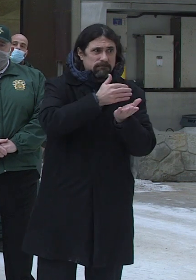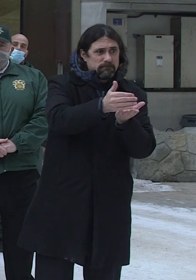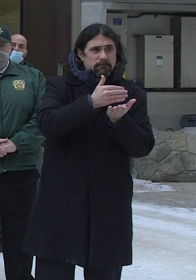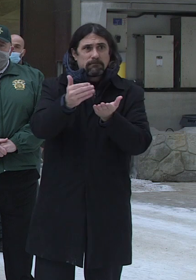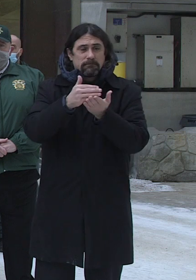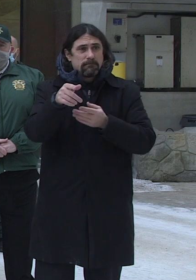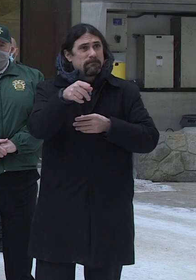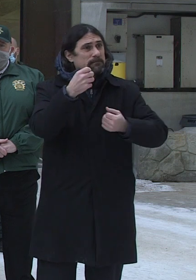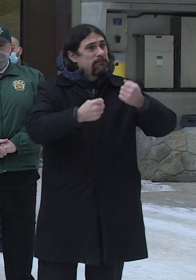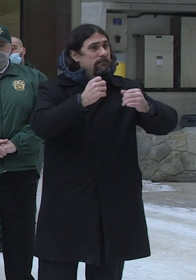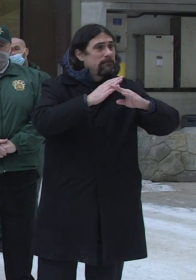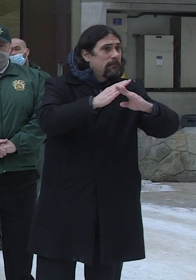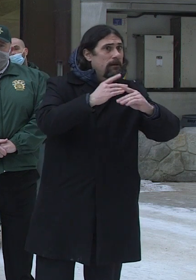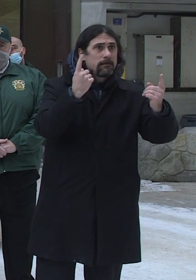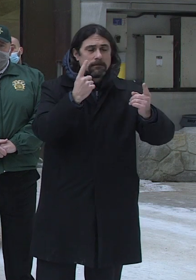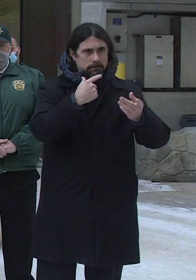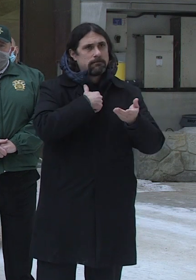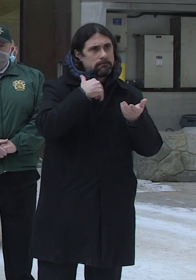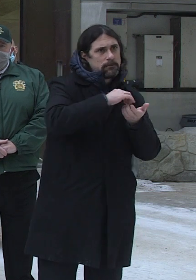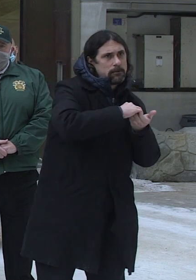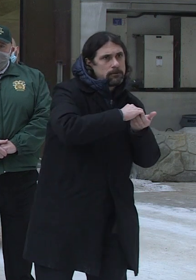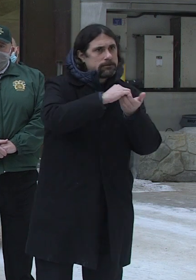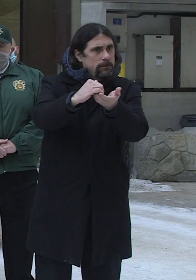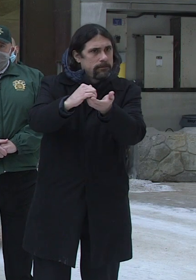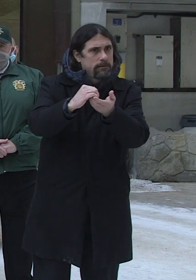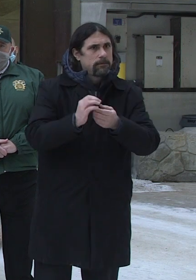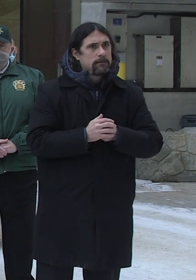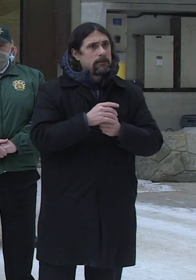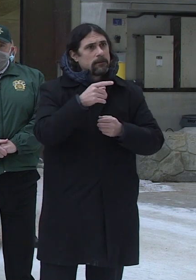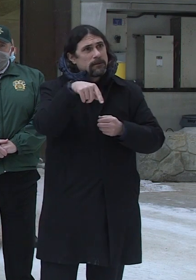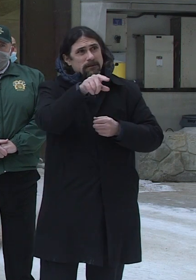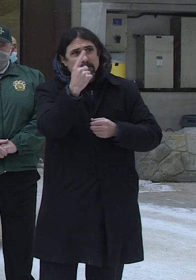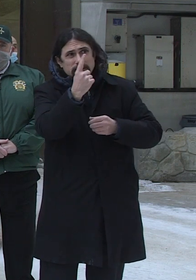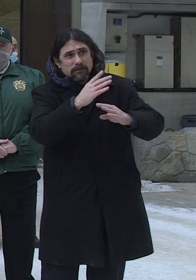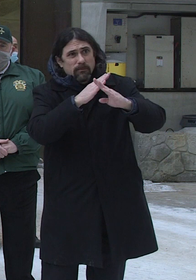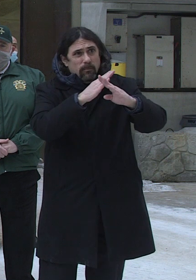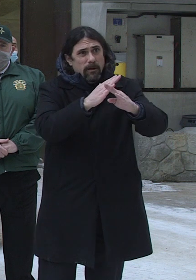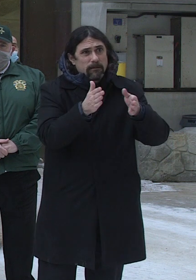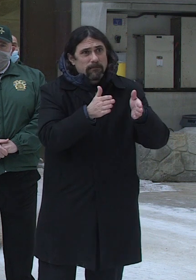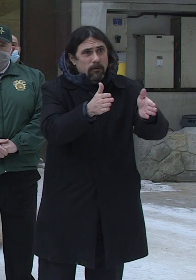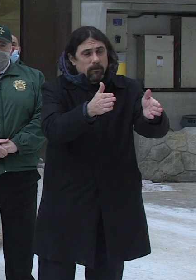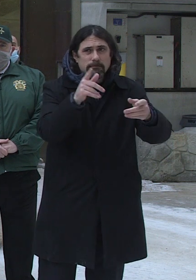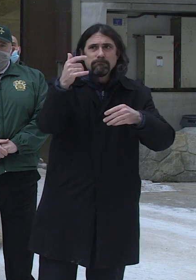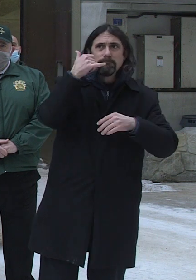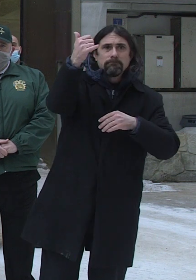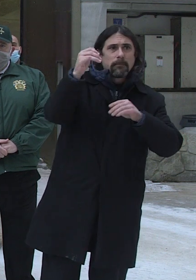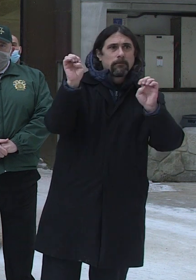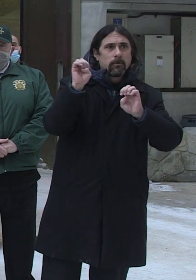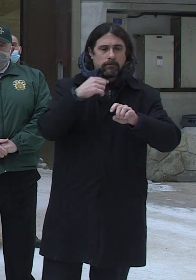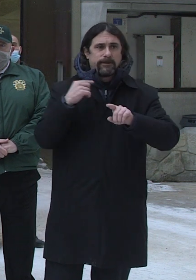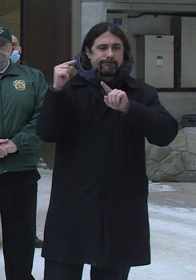that gets stranded and blocking those critical roadways, mostly so our emergency vehicles can get through. We're also going to have tow